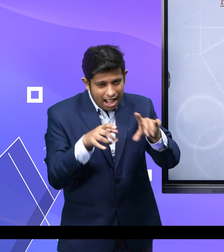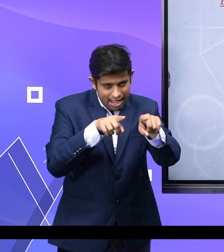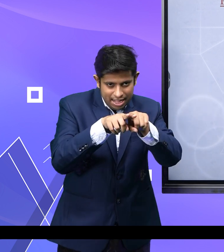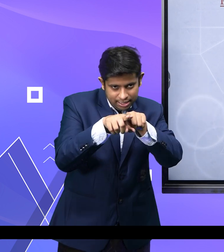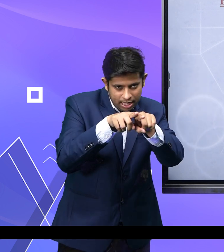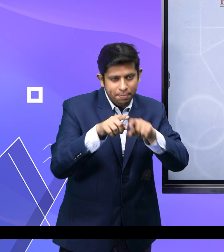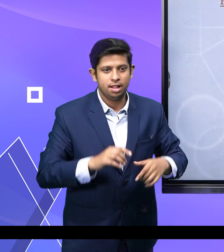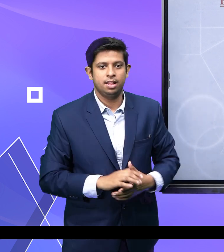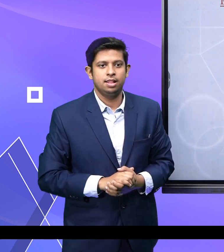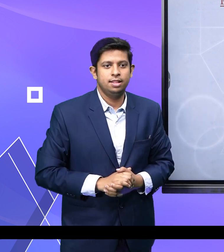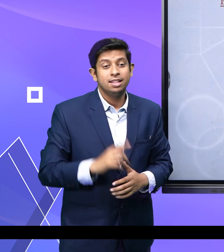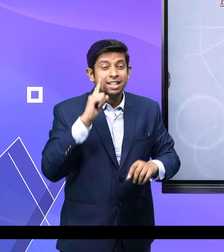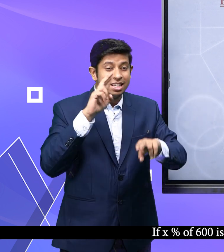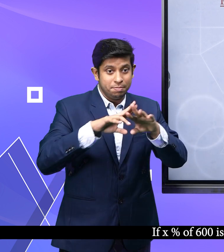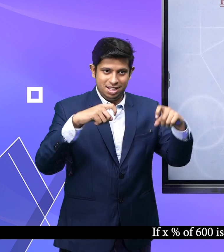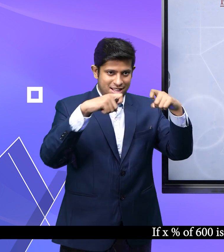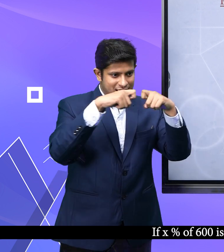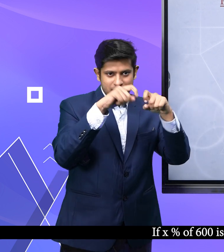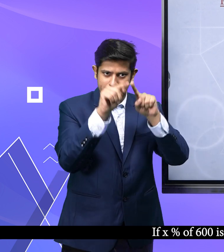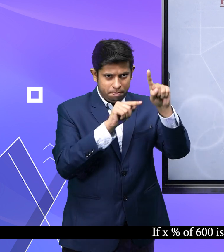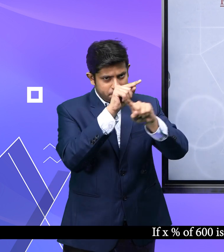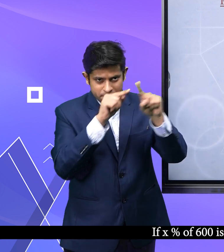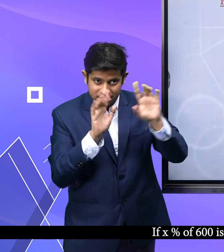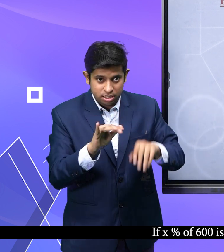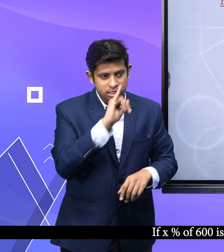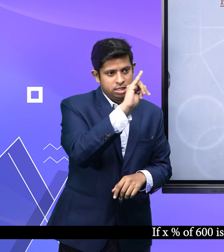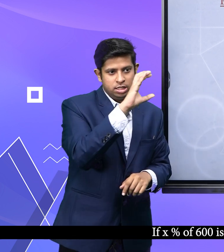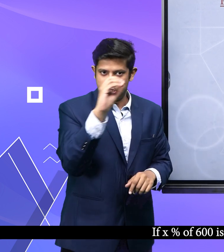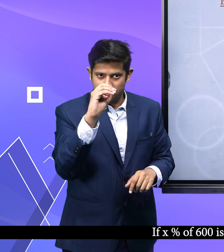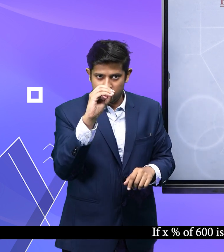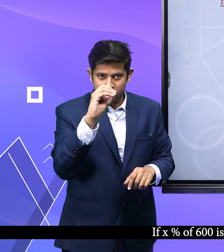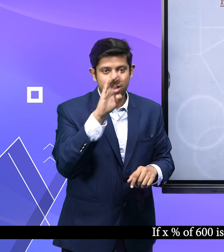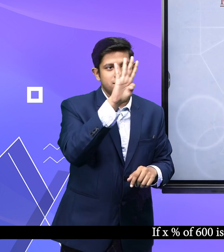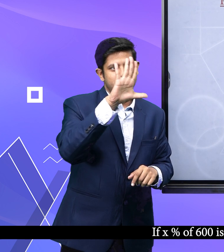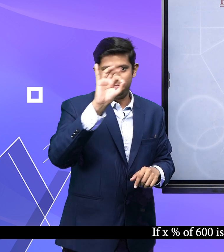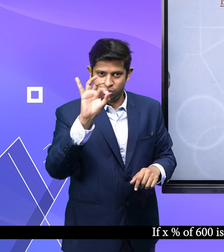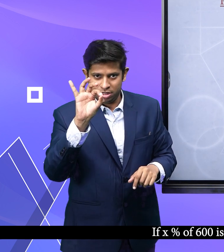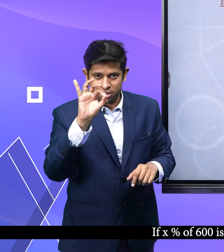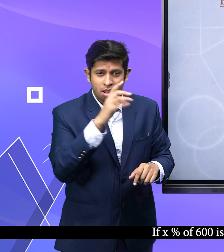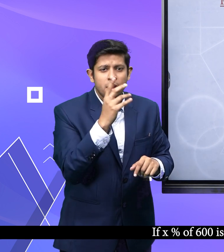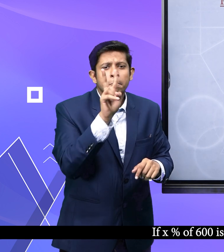Example: if x% of 600 is 450, then find the value of x.